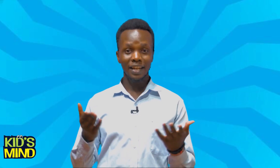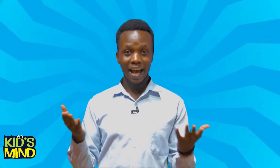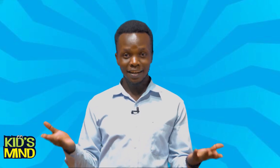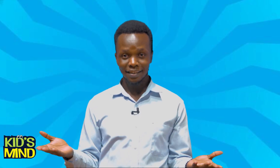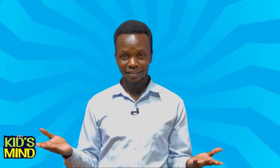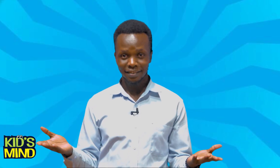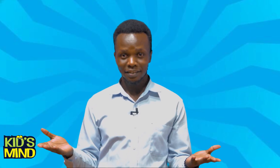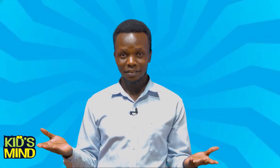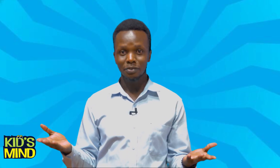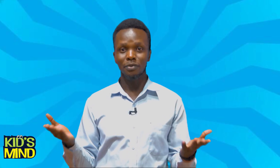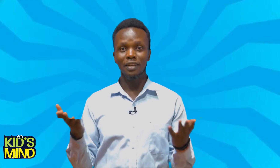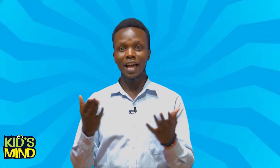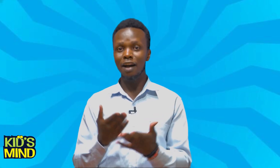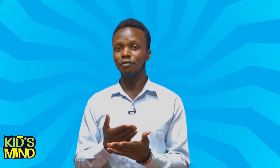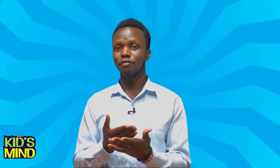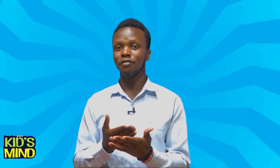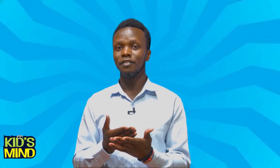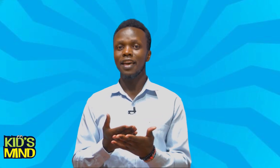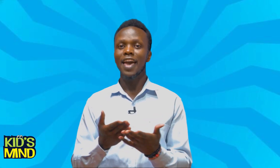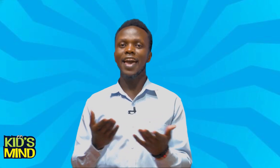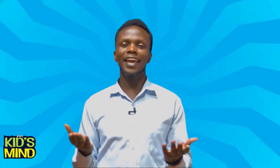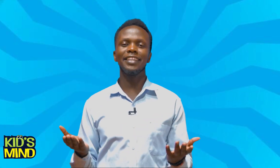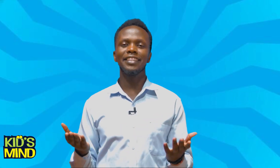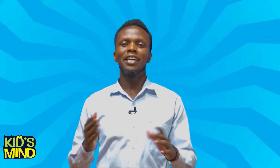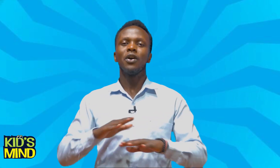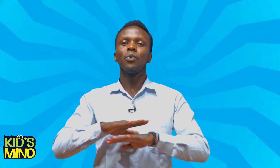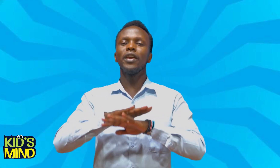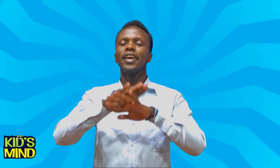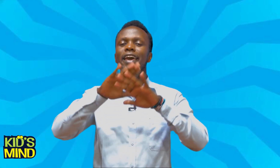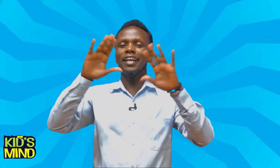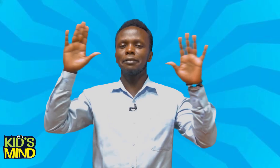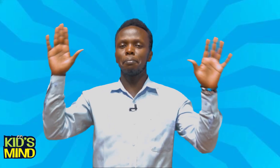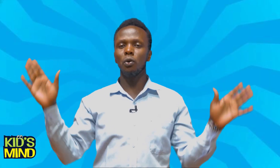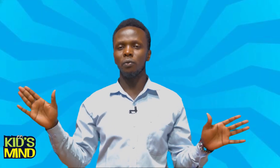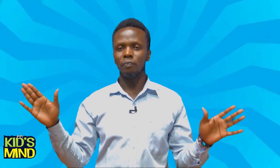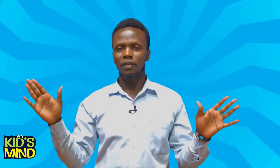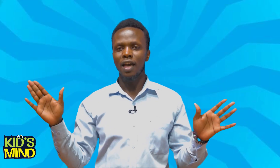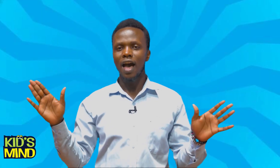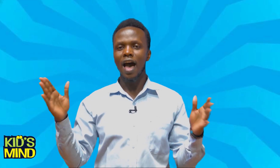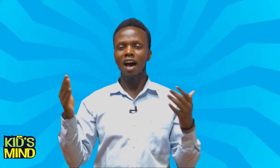learn, we laugh, and we explore. I